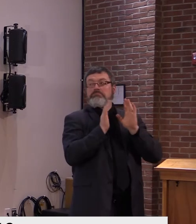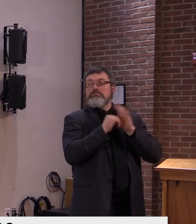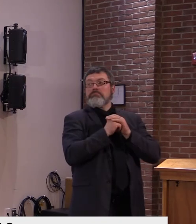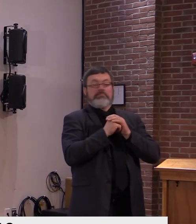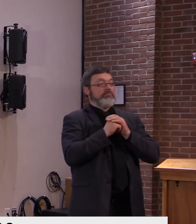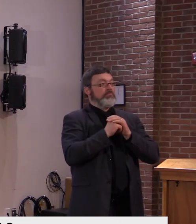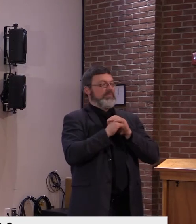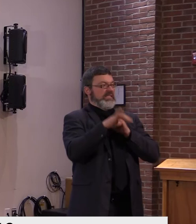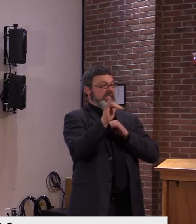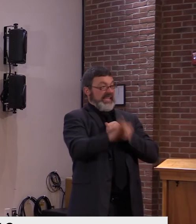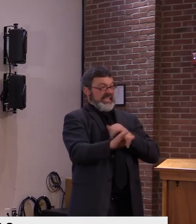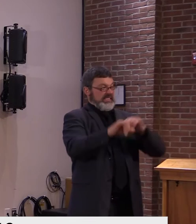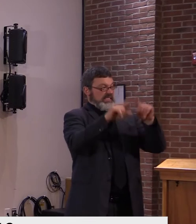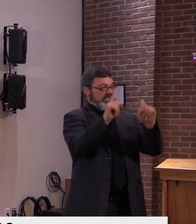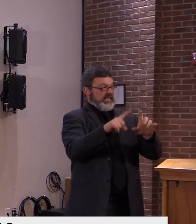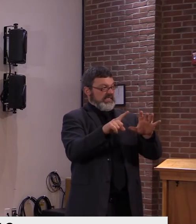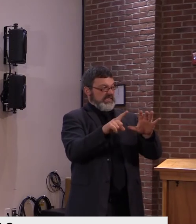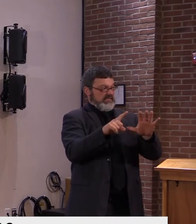the federal government